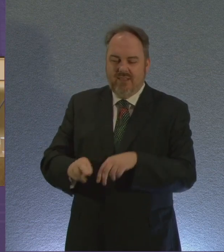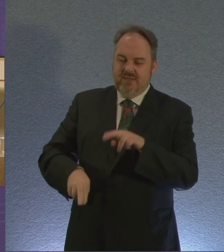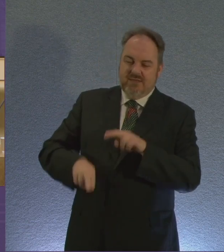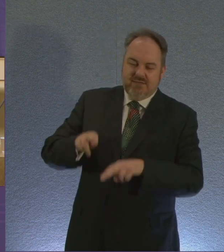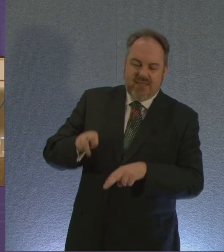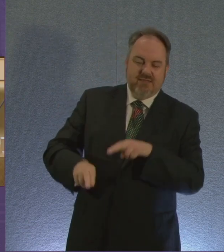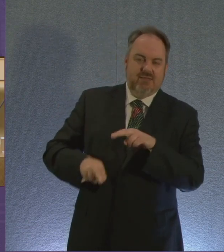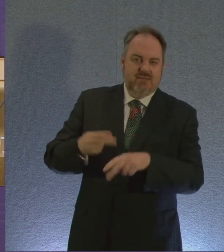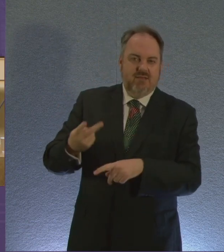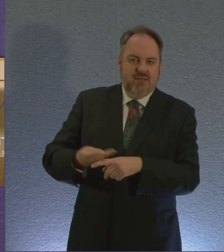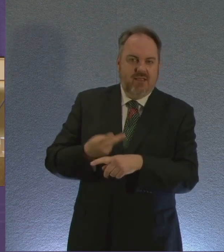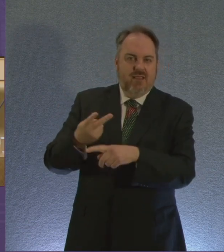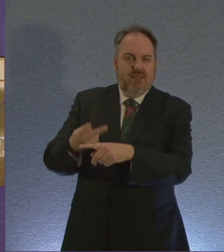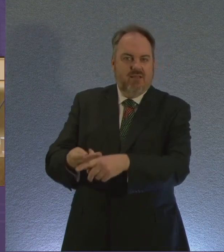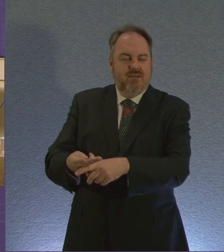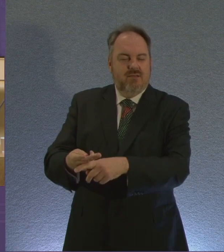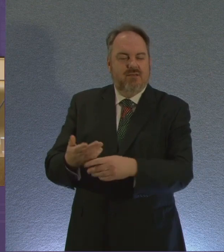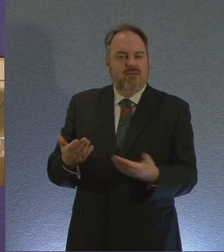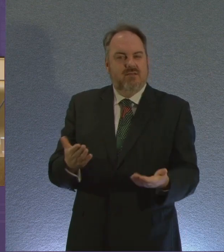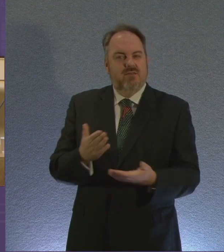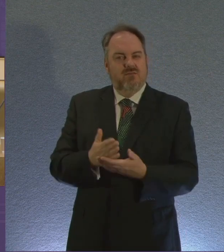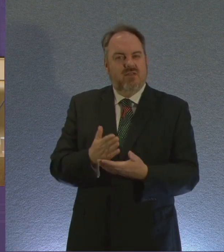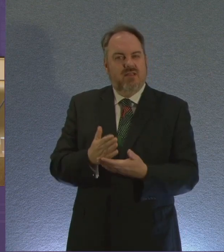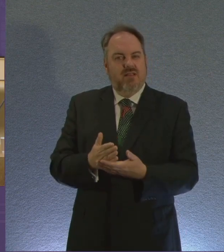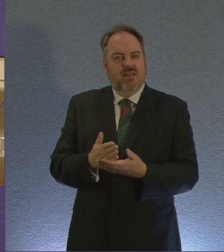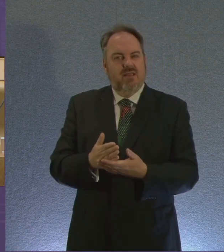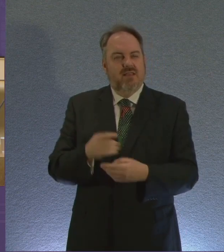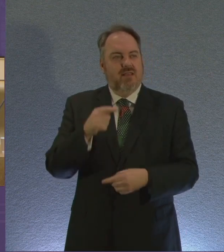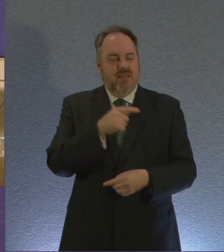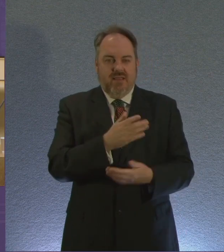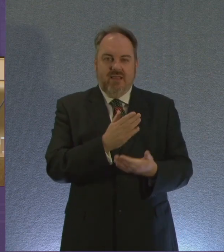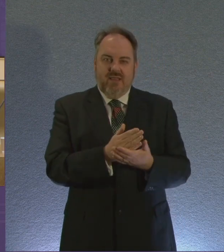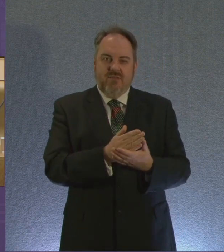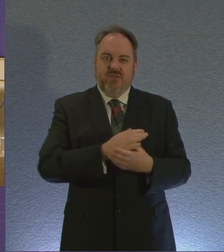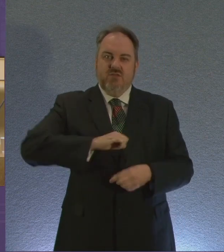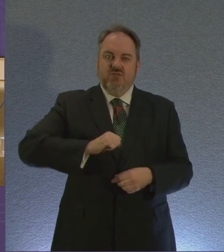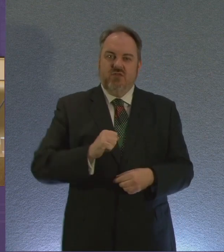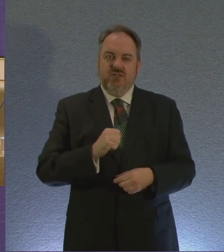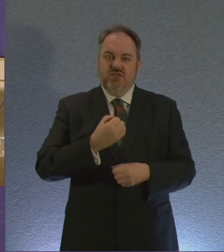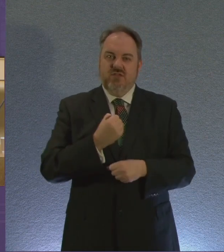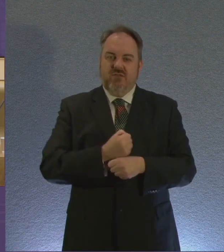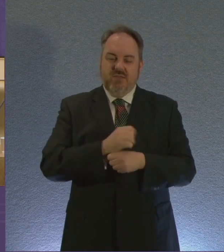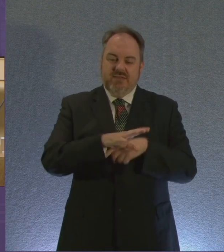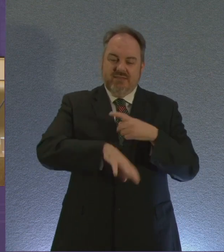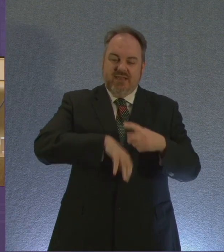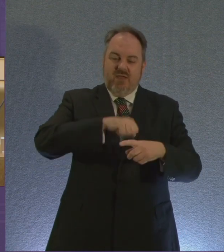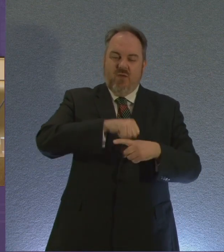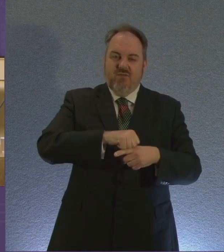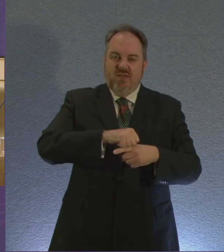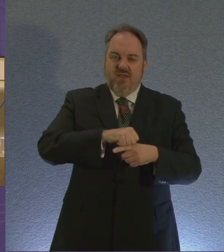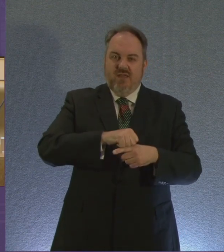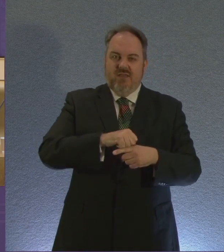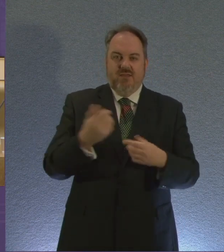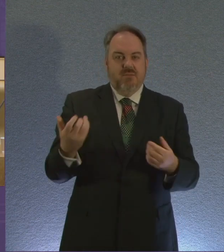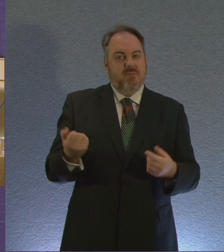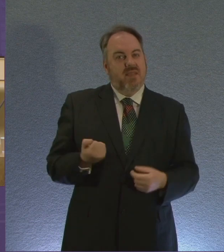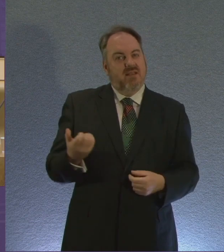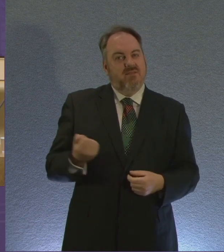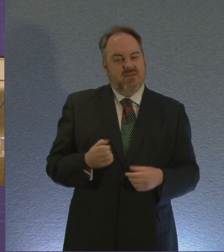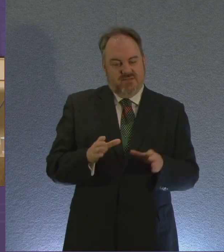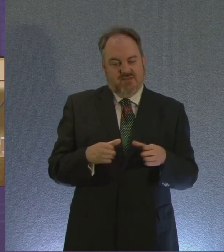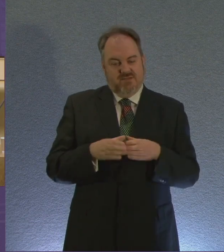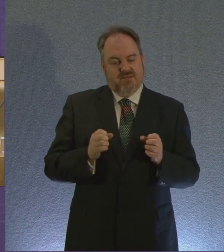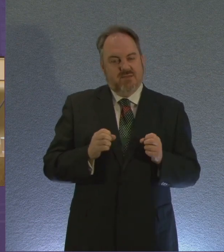instead by Social Security Scotland. Will the Cabinet Secretary discuss with the DWP to try and secure